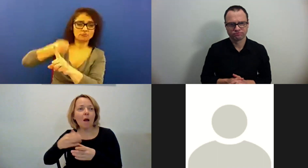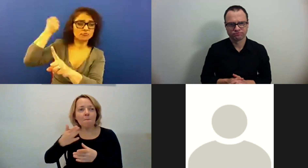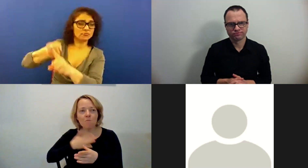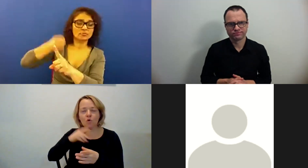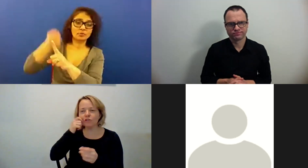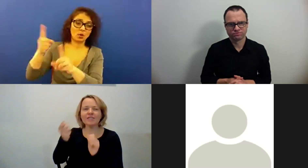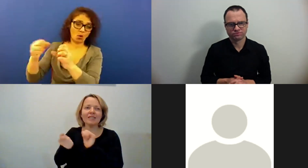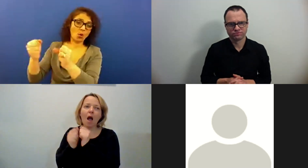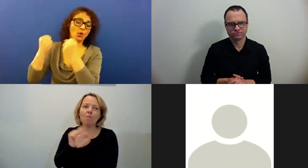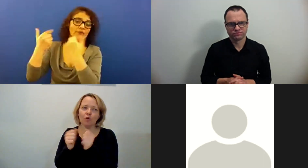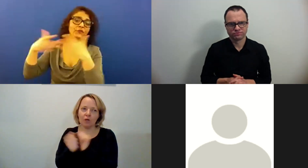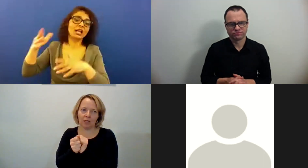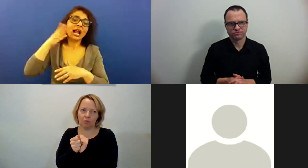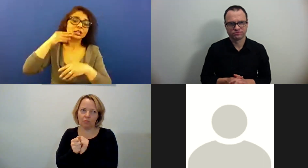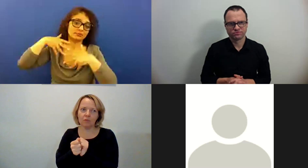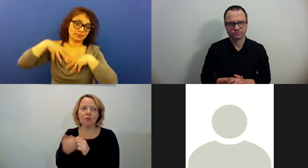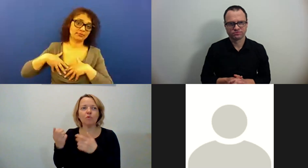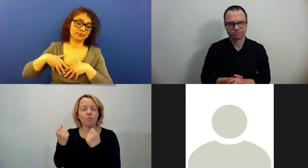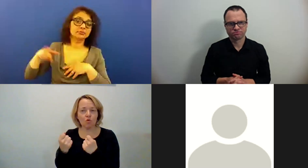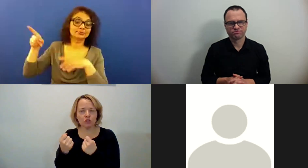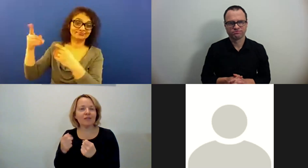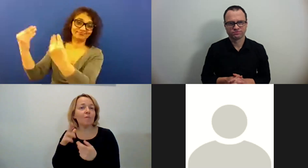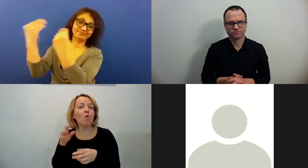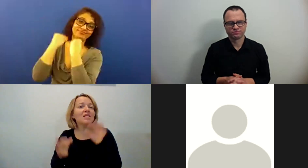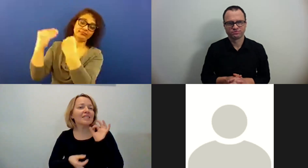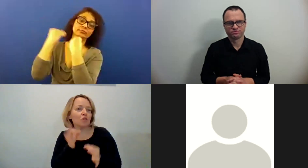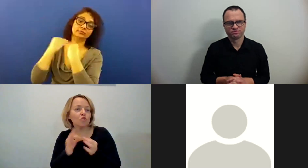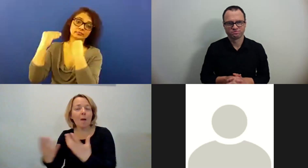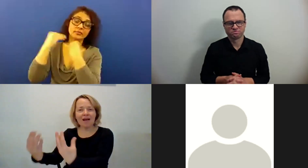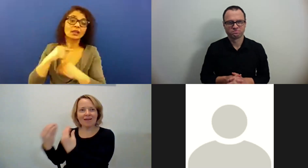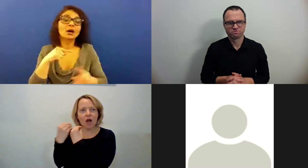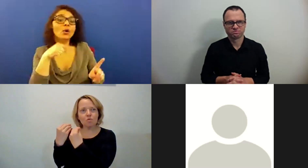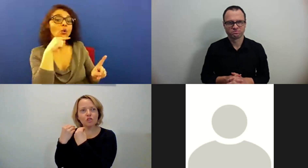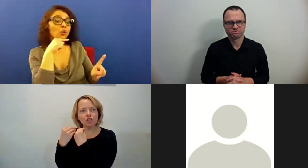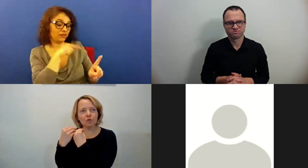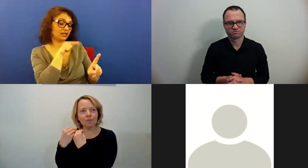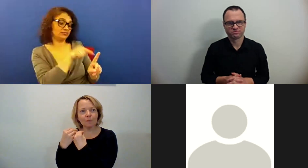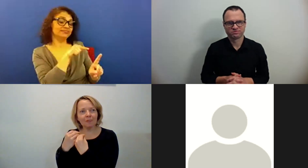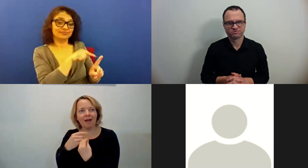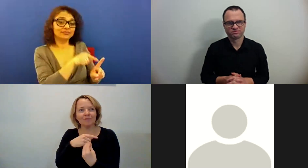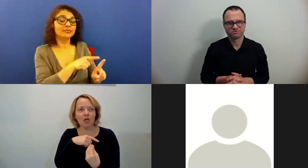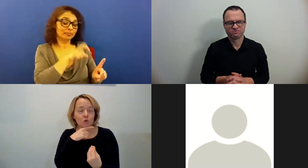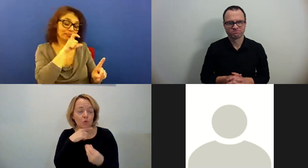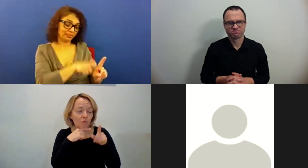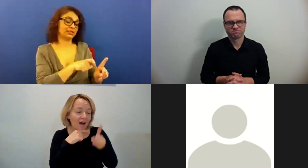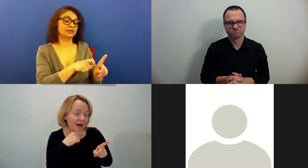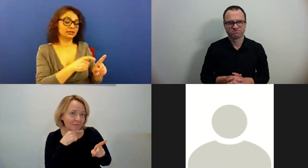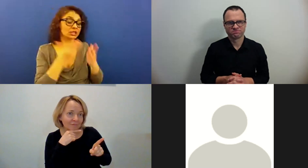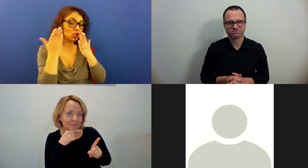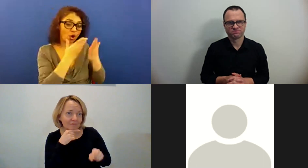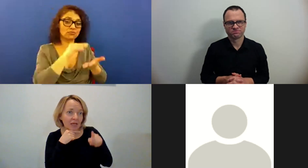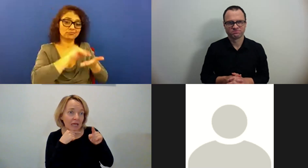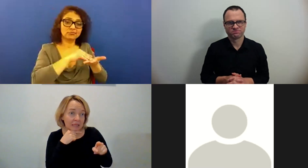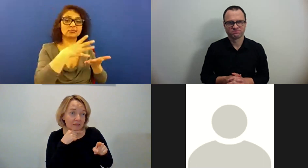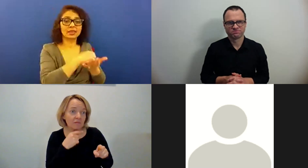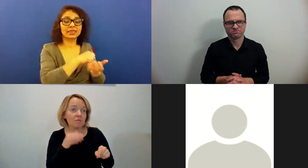My father was involved, was an advocate in Kosovo, in politics. So he was a political activist. He taught me